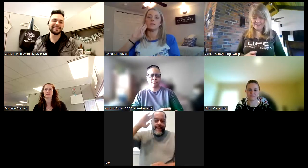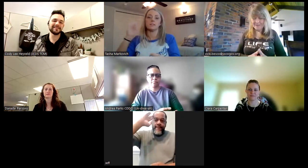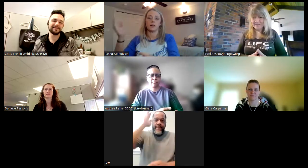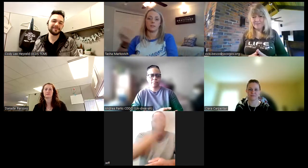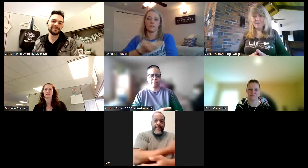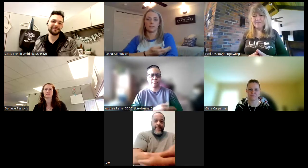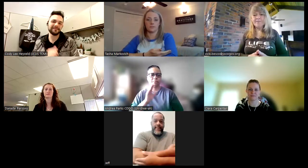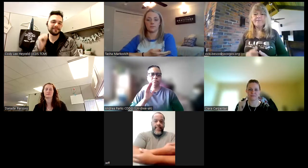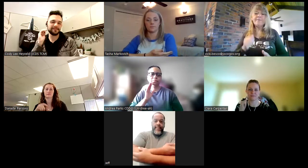Daughter,